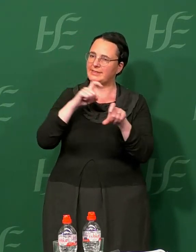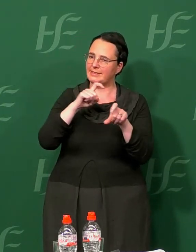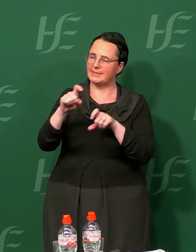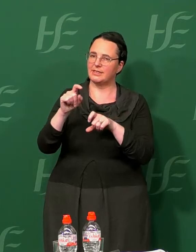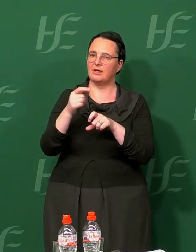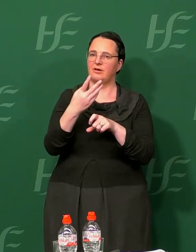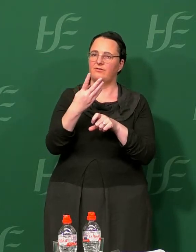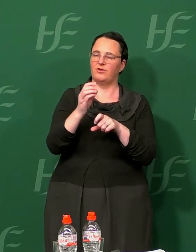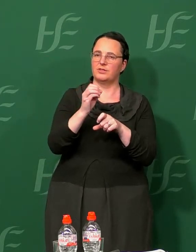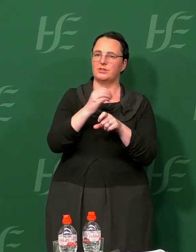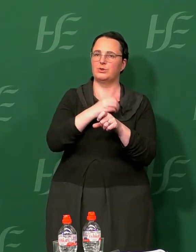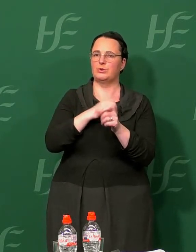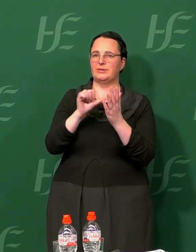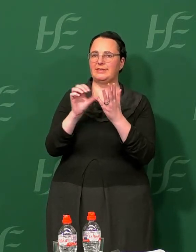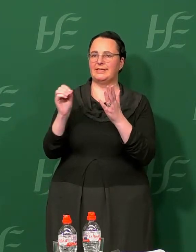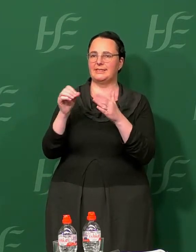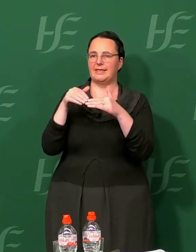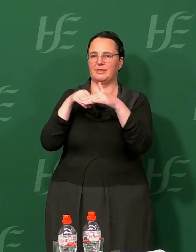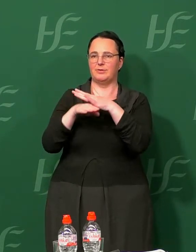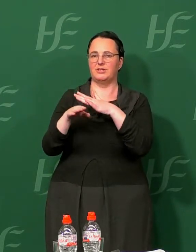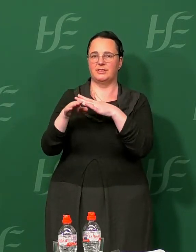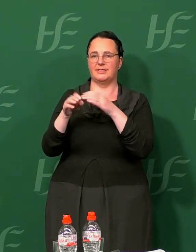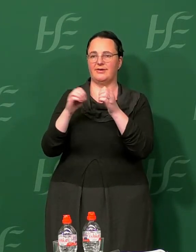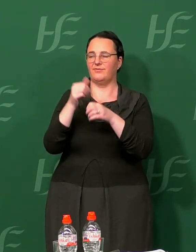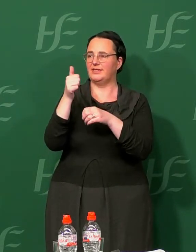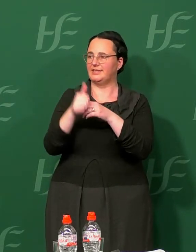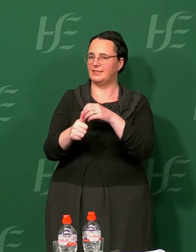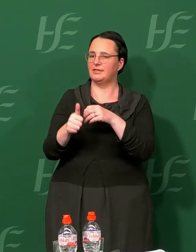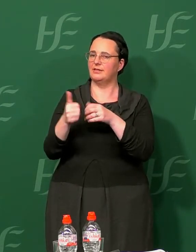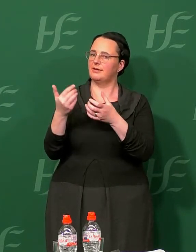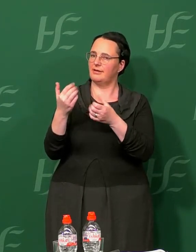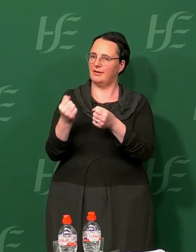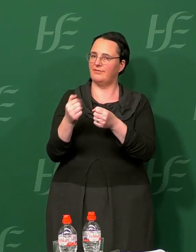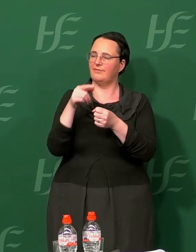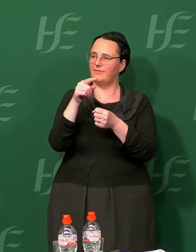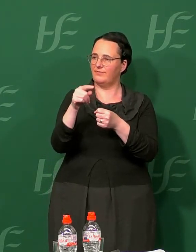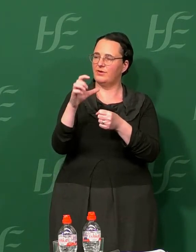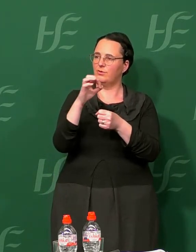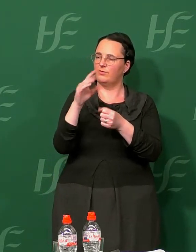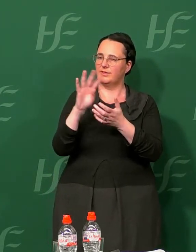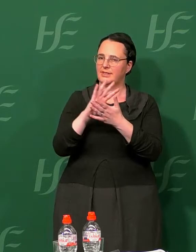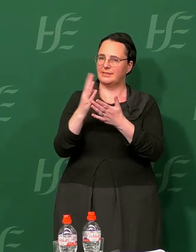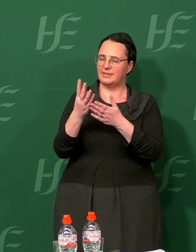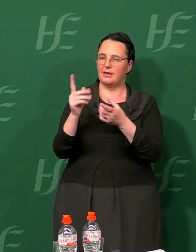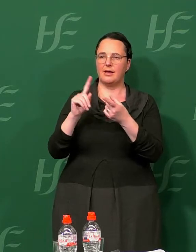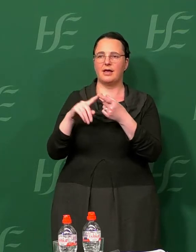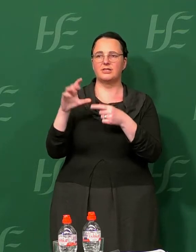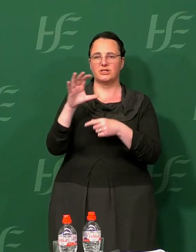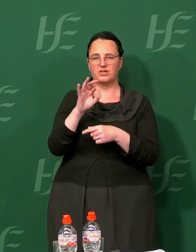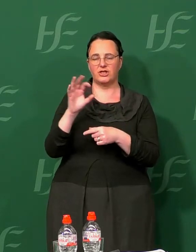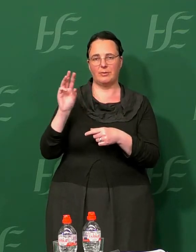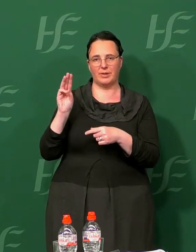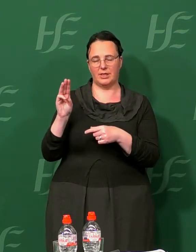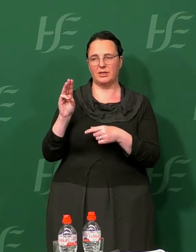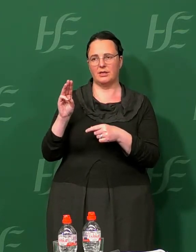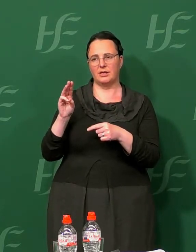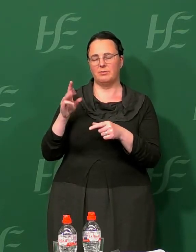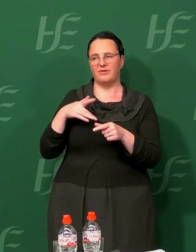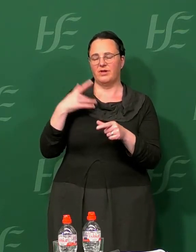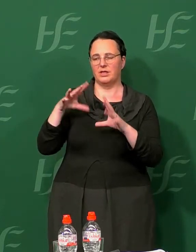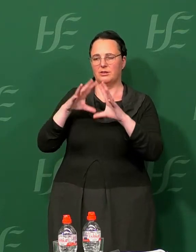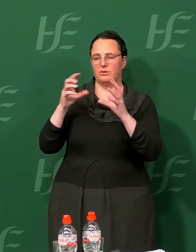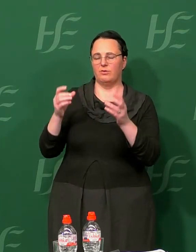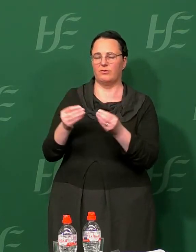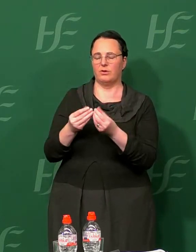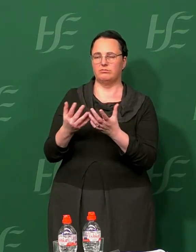to 60 admissions per day come in with COVID-19, and that's, as I said, predominantly with Delta. And GPs have been certainly feeling overwhelmed